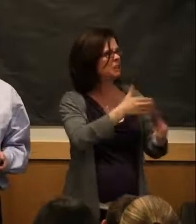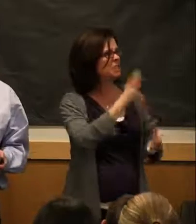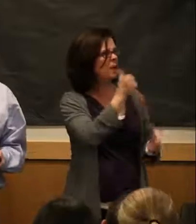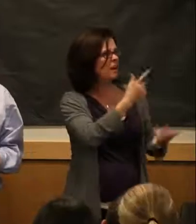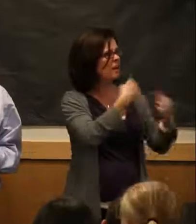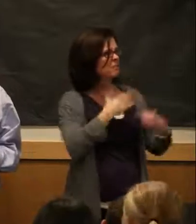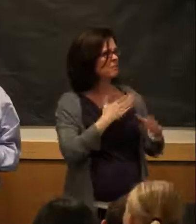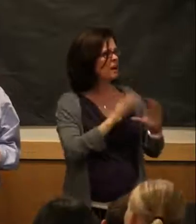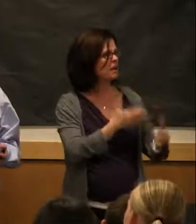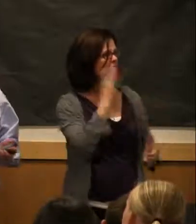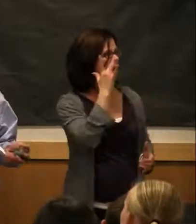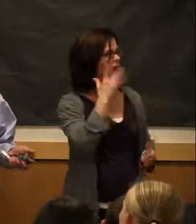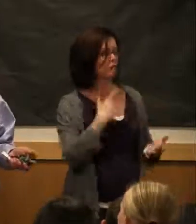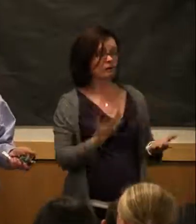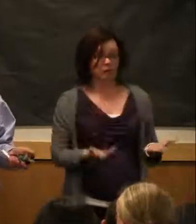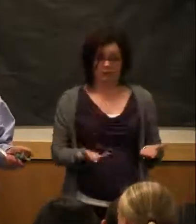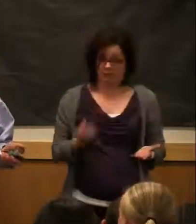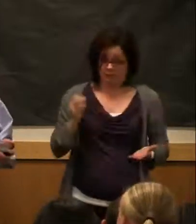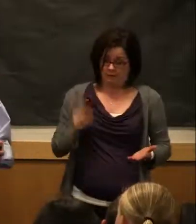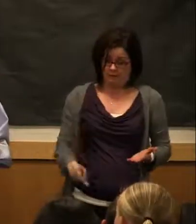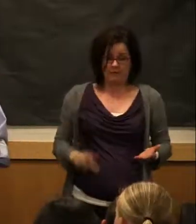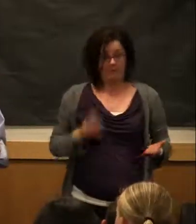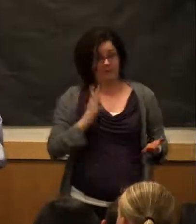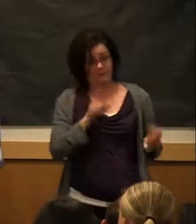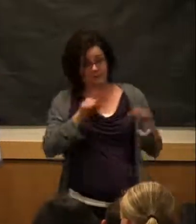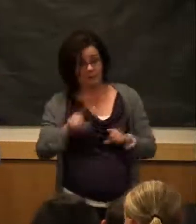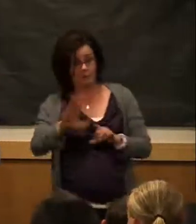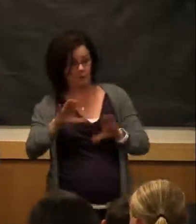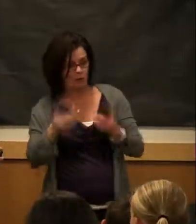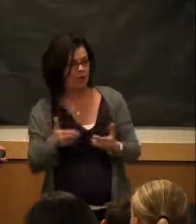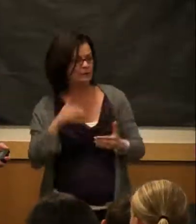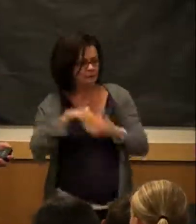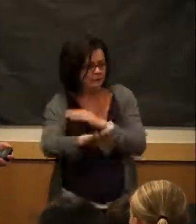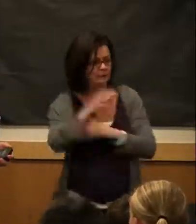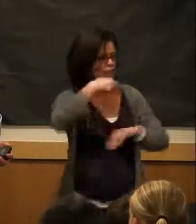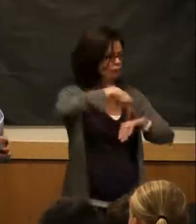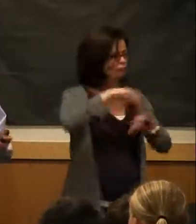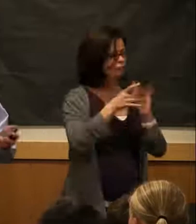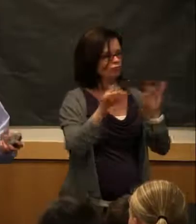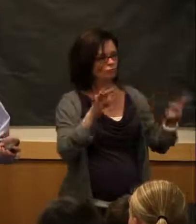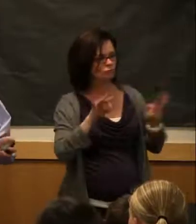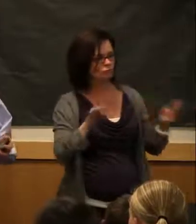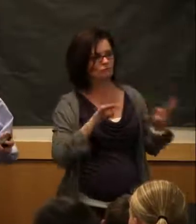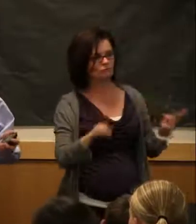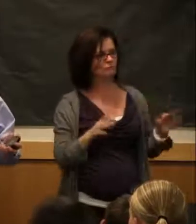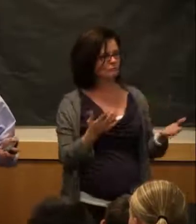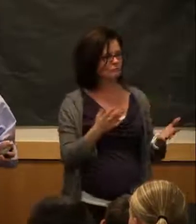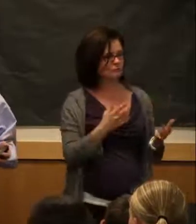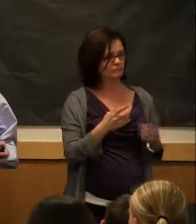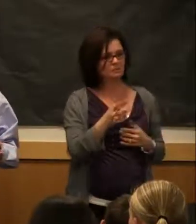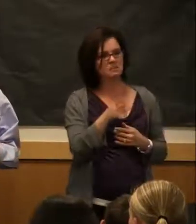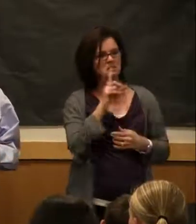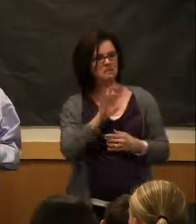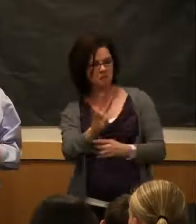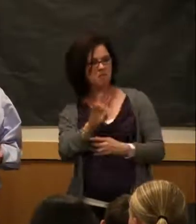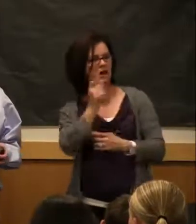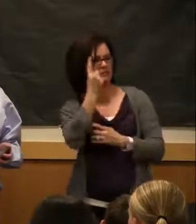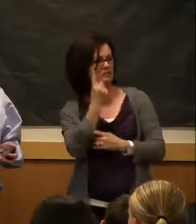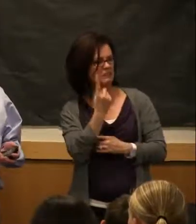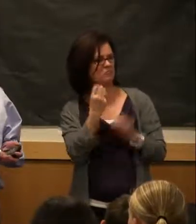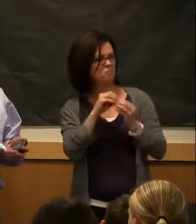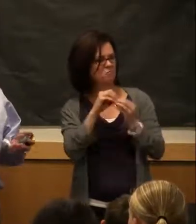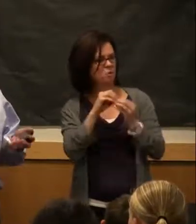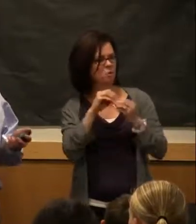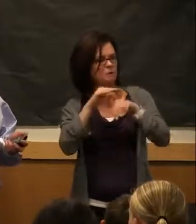my classroom? So, you know what? I went in, I talked to her class, and it's, they understand a little bit more about